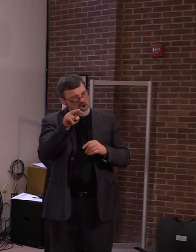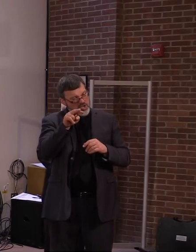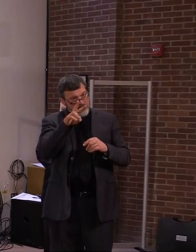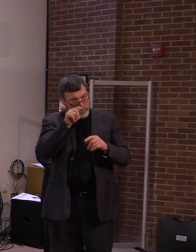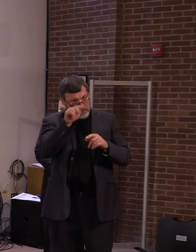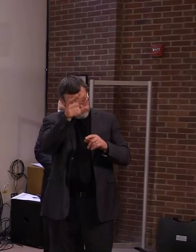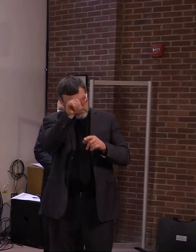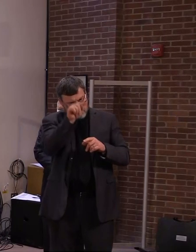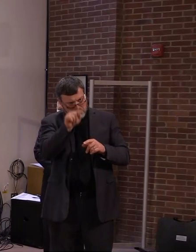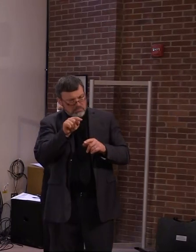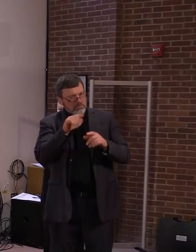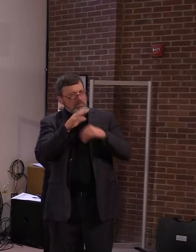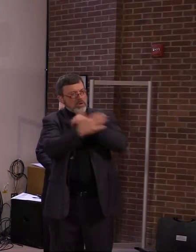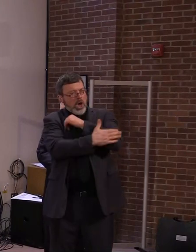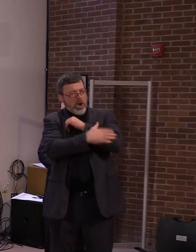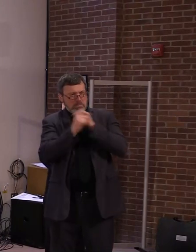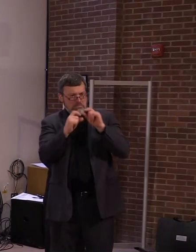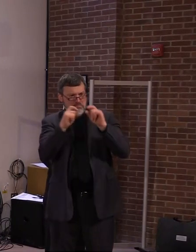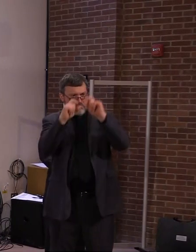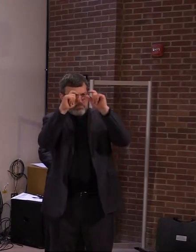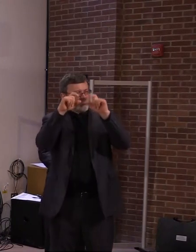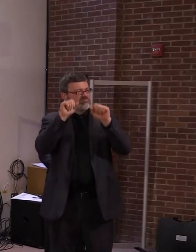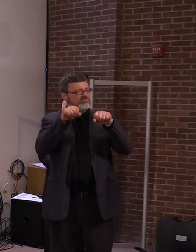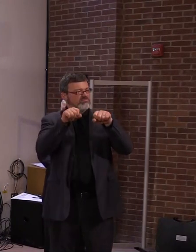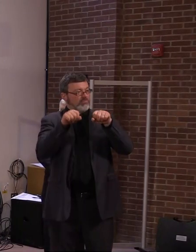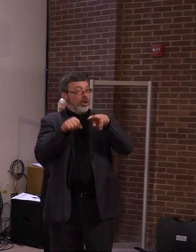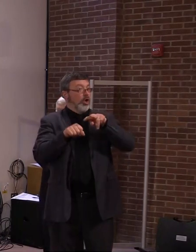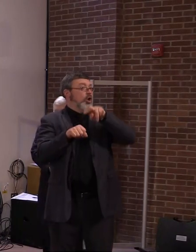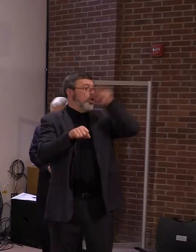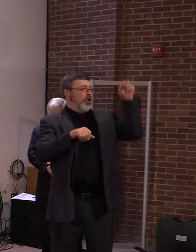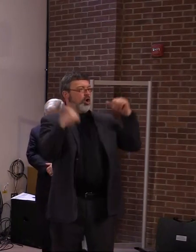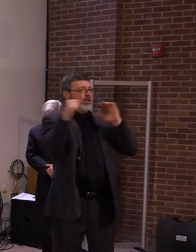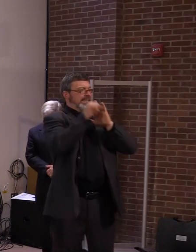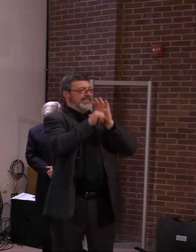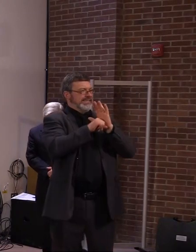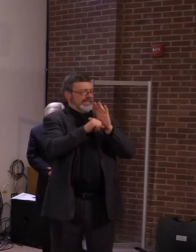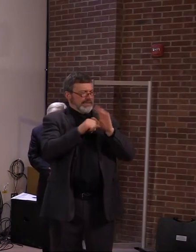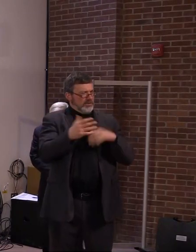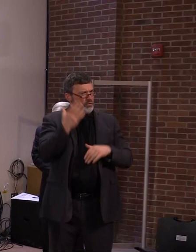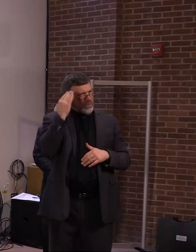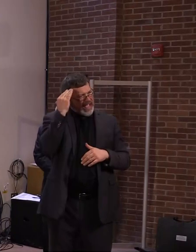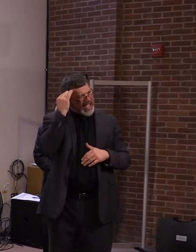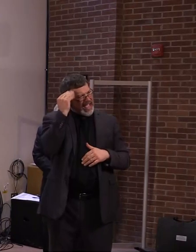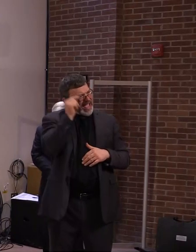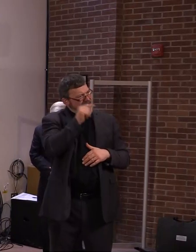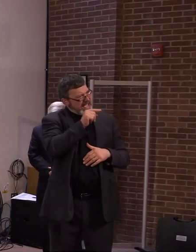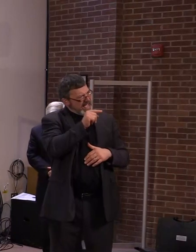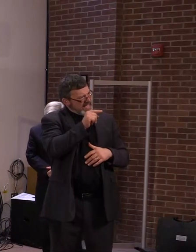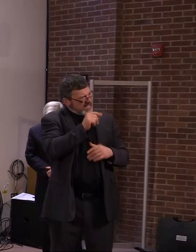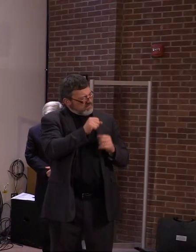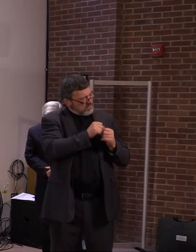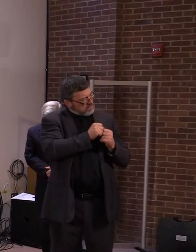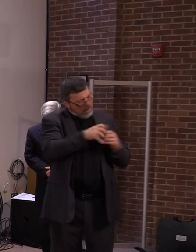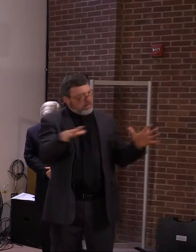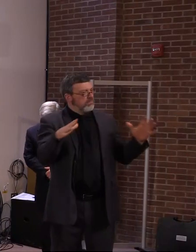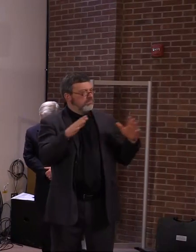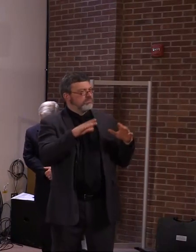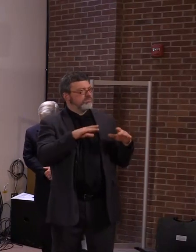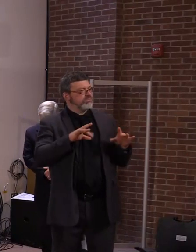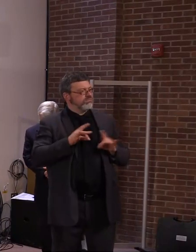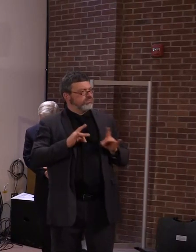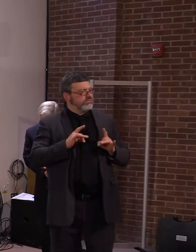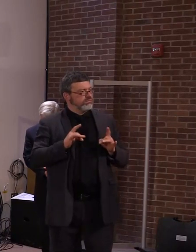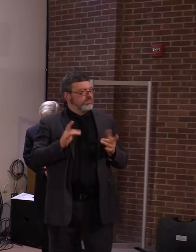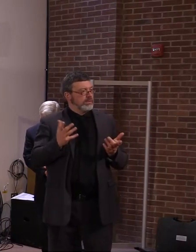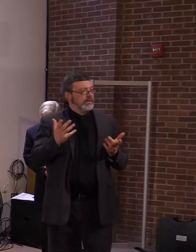lack a good reason for a case in terms of their susceptibility, their having gathered in one way